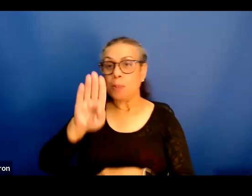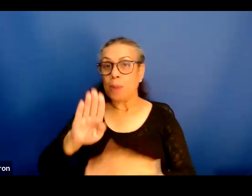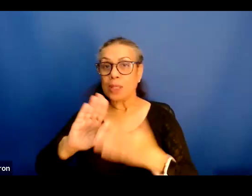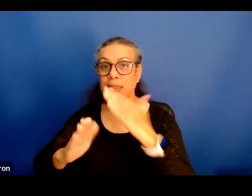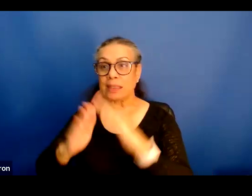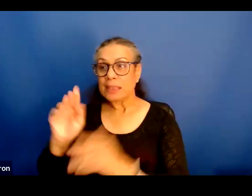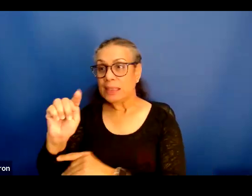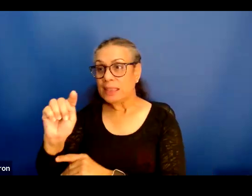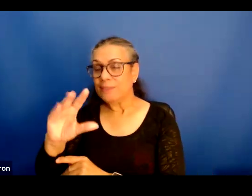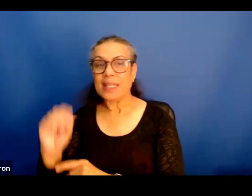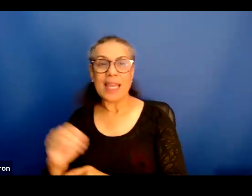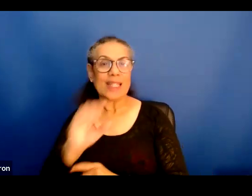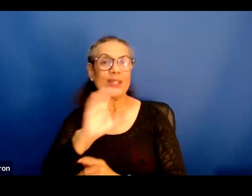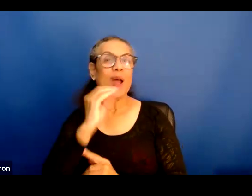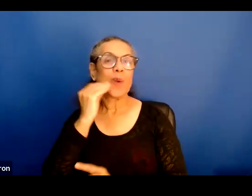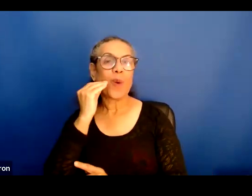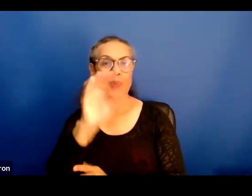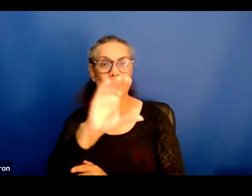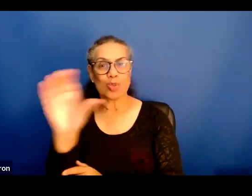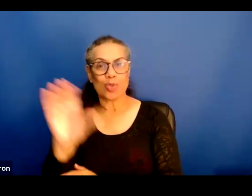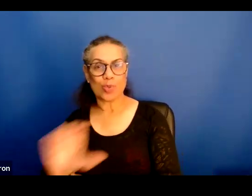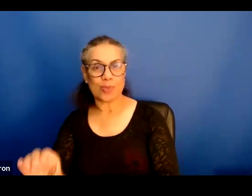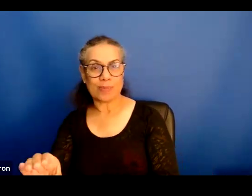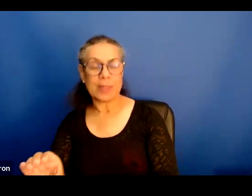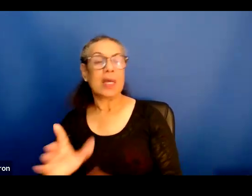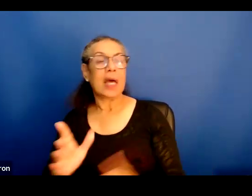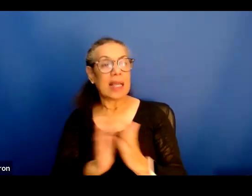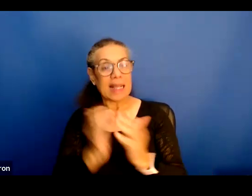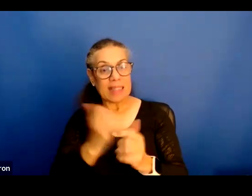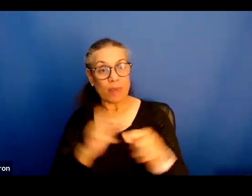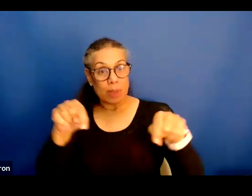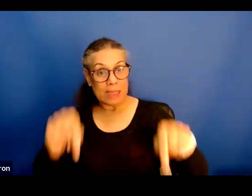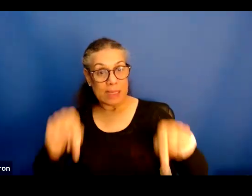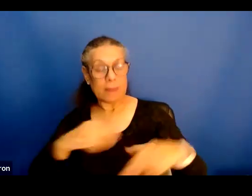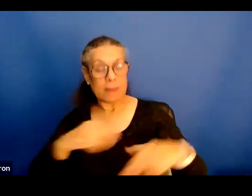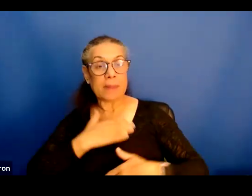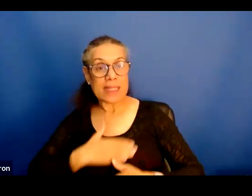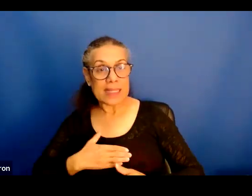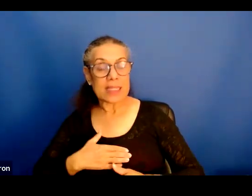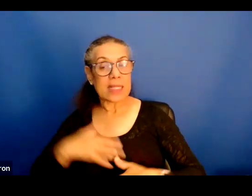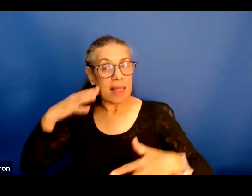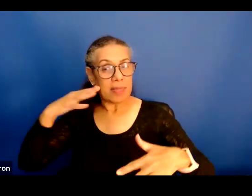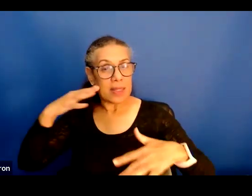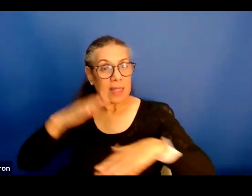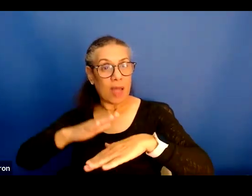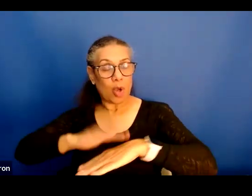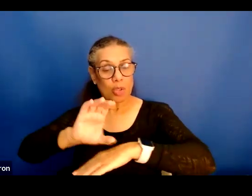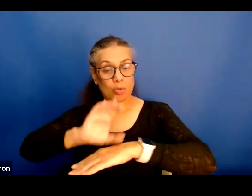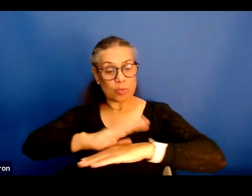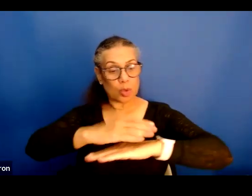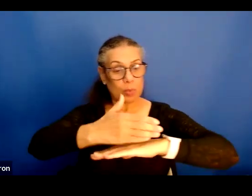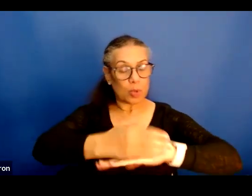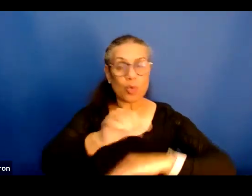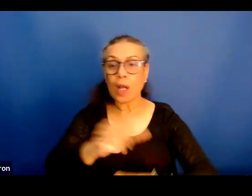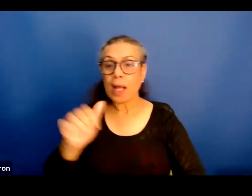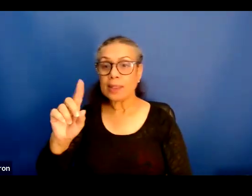on Zoom. I'm going to ask everyone here in the chamber to please turn off the volume on your laptops or other